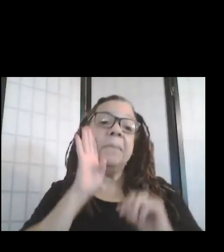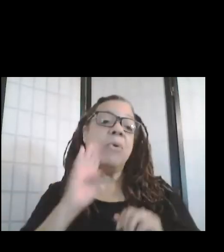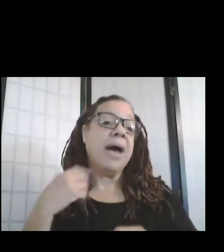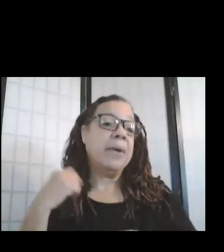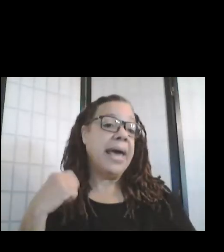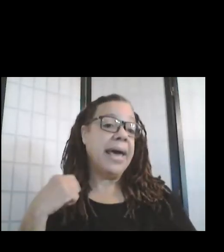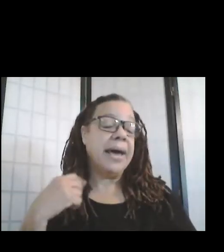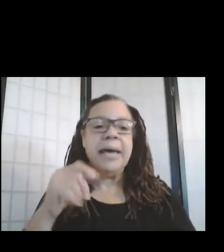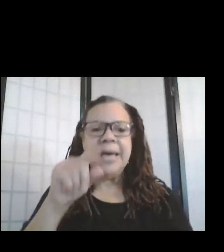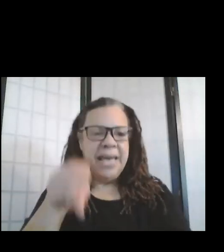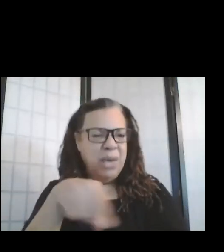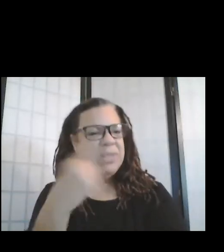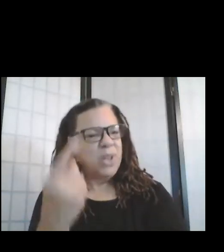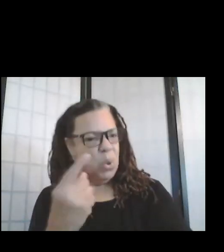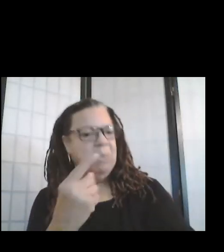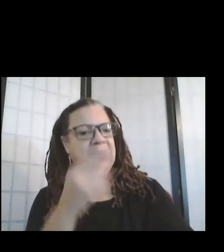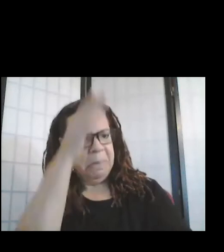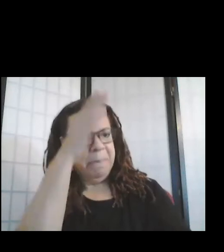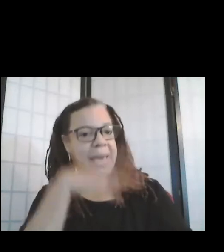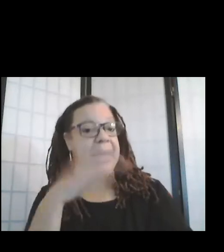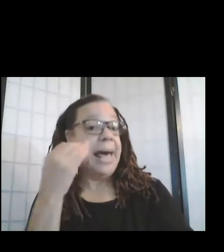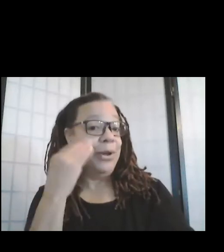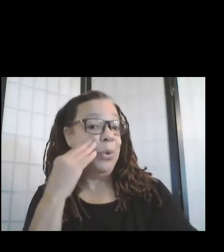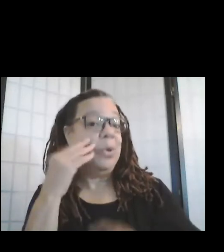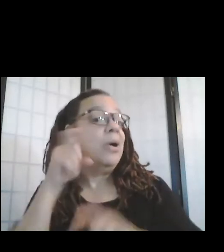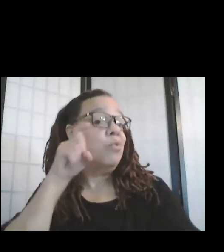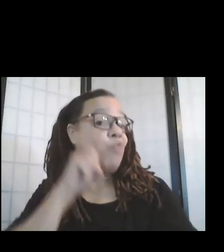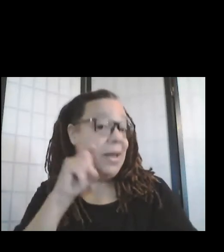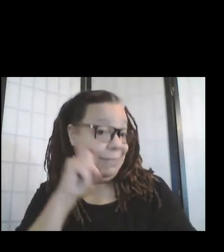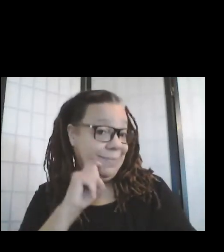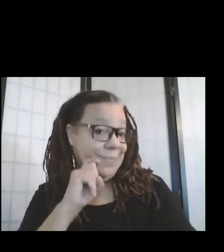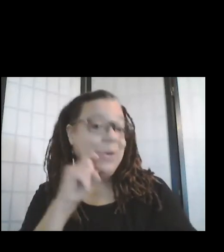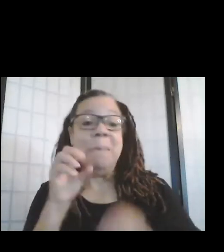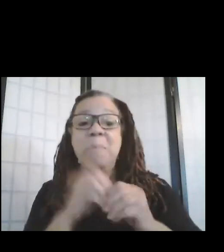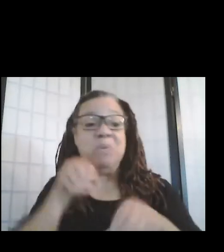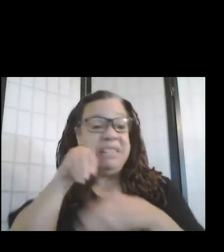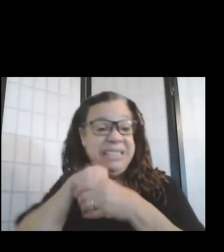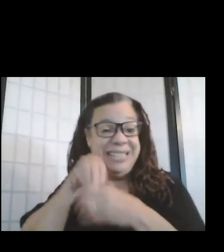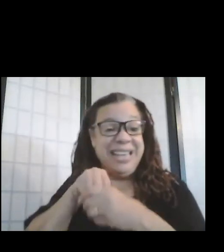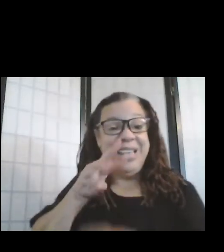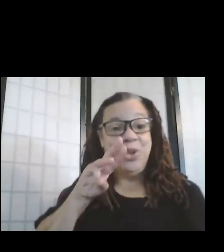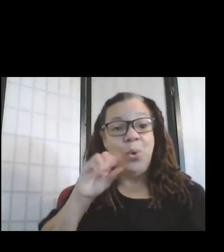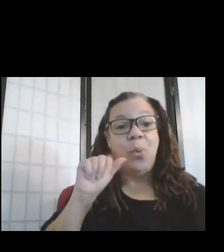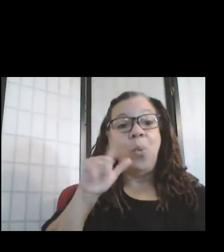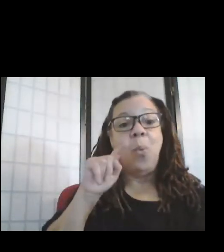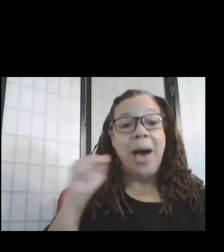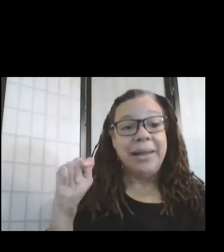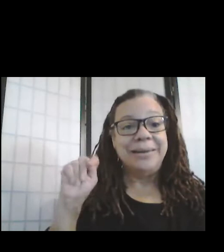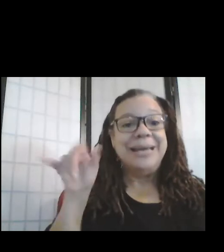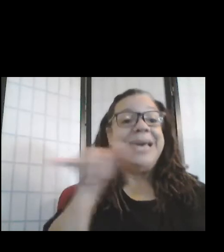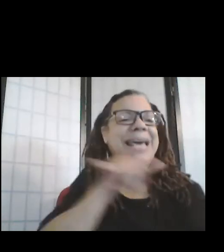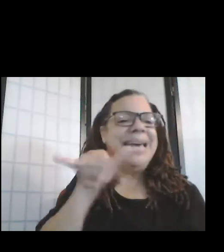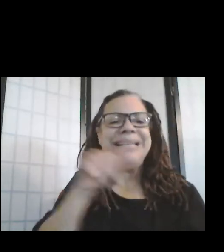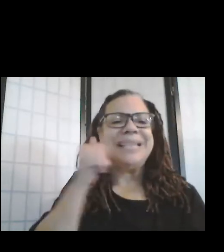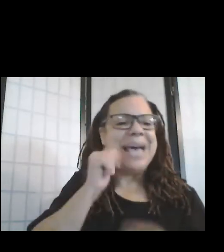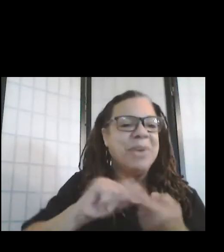the only guy I knew for whom condoms were more than just wallet stuffing. He'd had the same girlfriend since